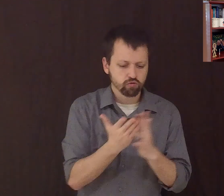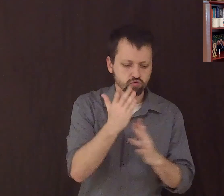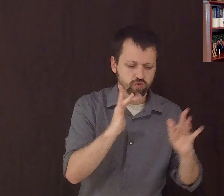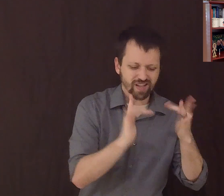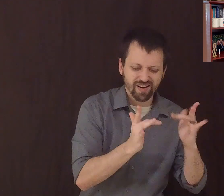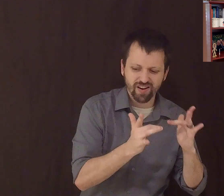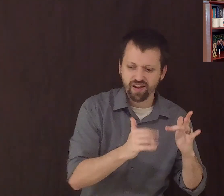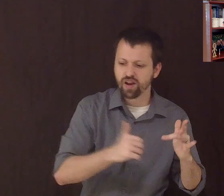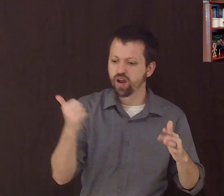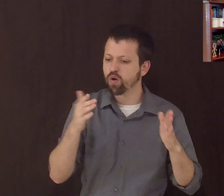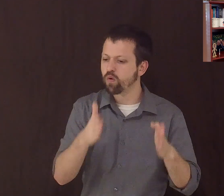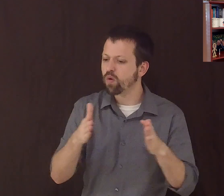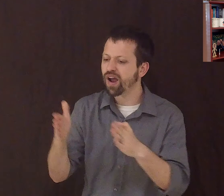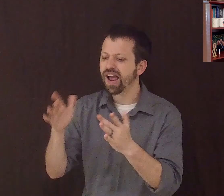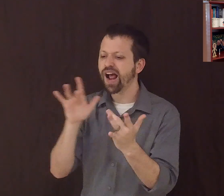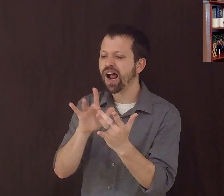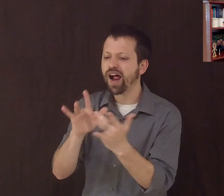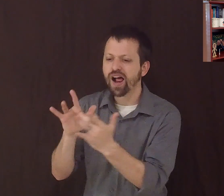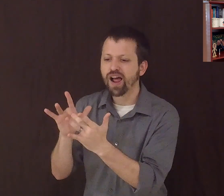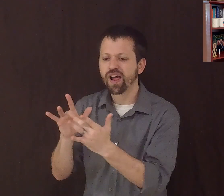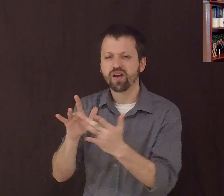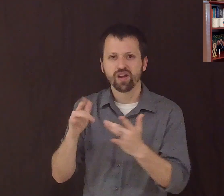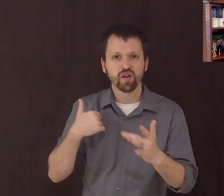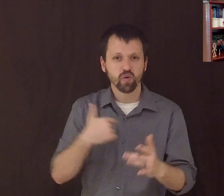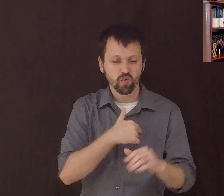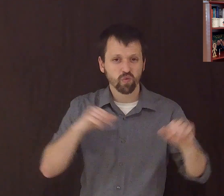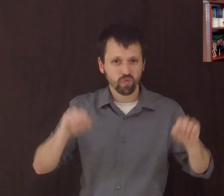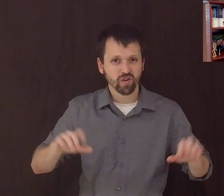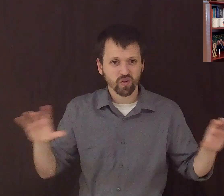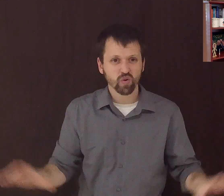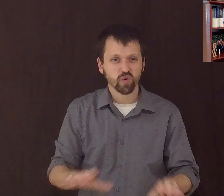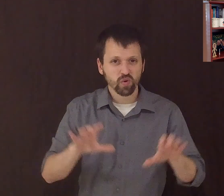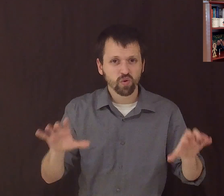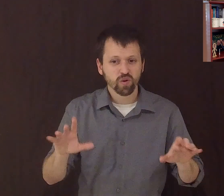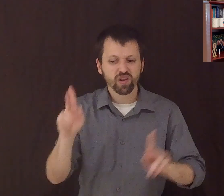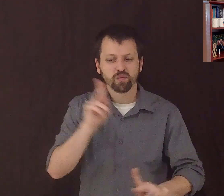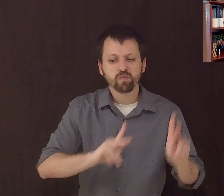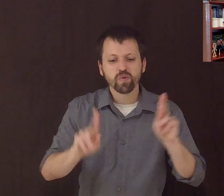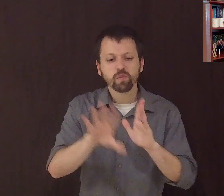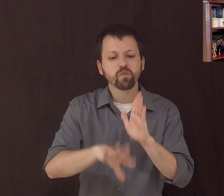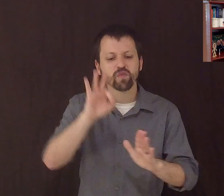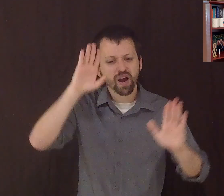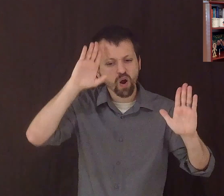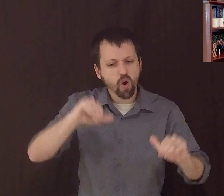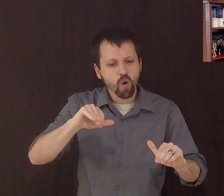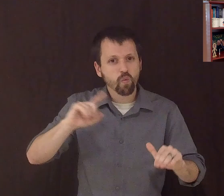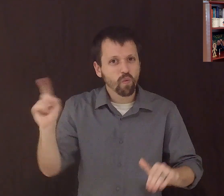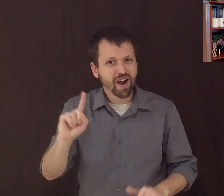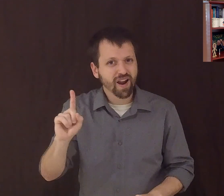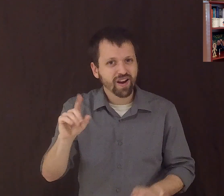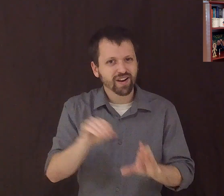internet and through other means of the community outreach that we can do on a limited basis, that they're finding real hope in